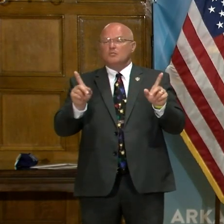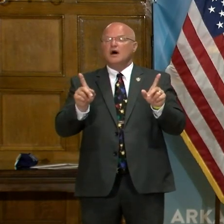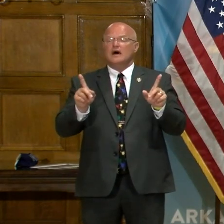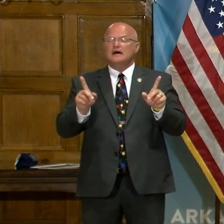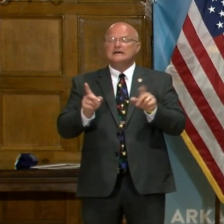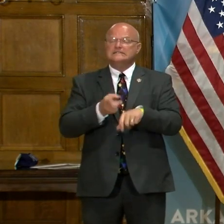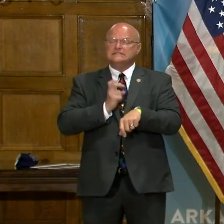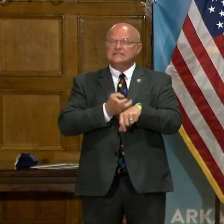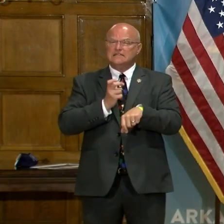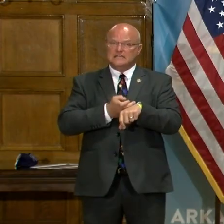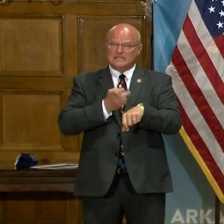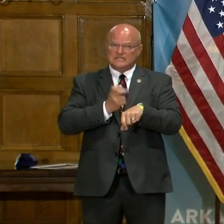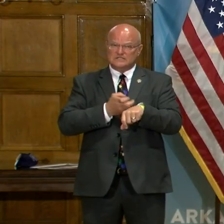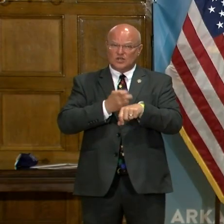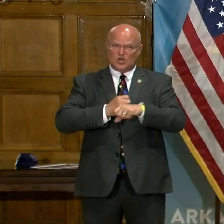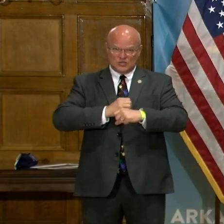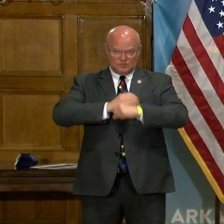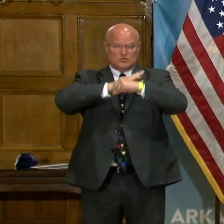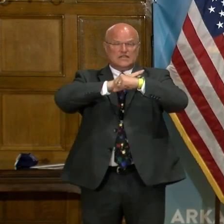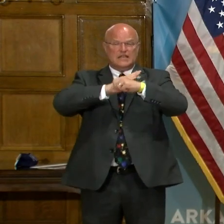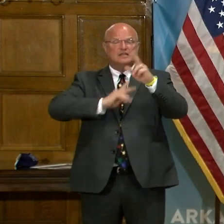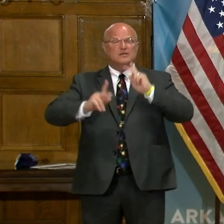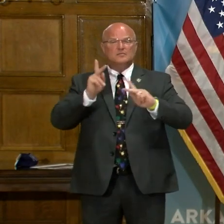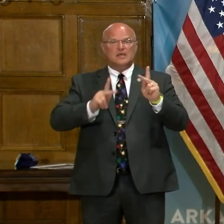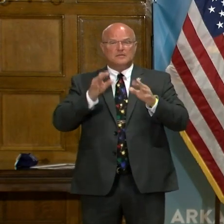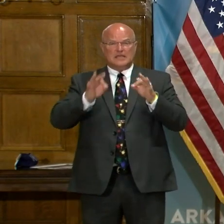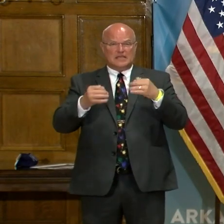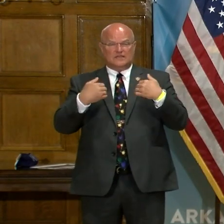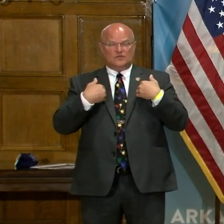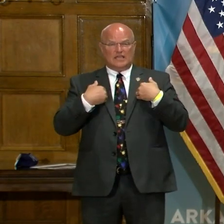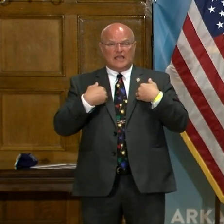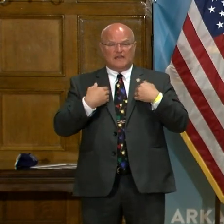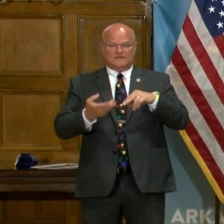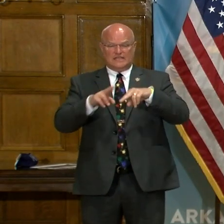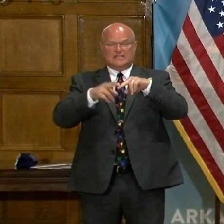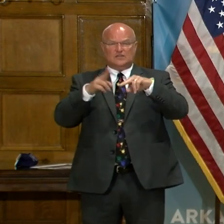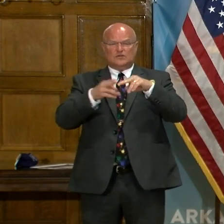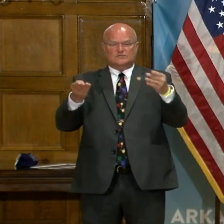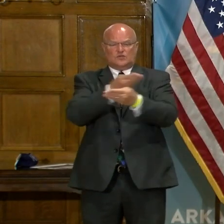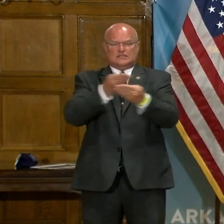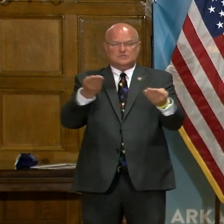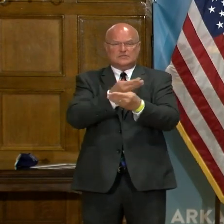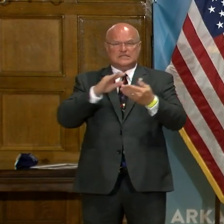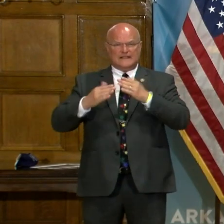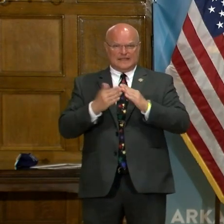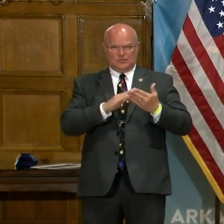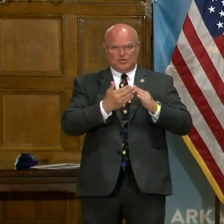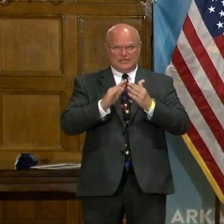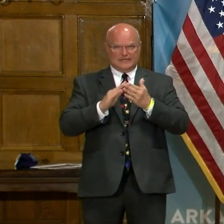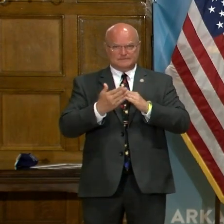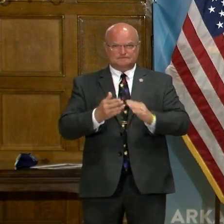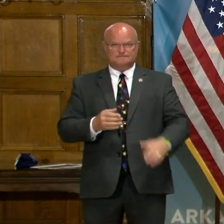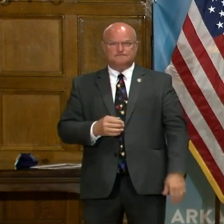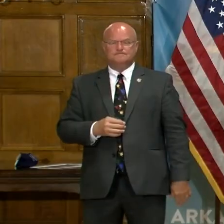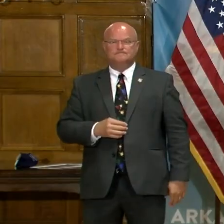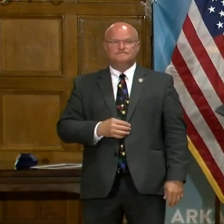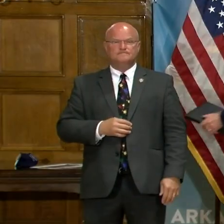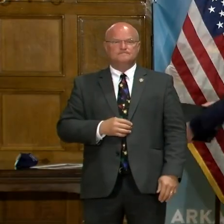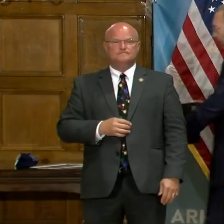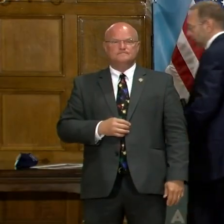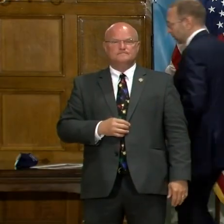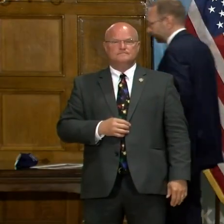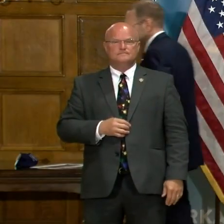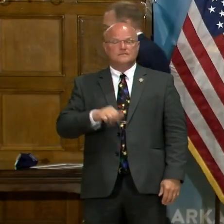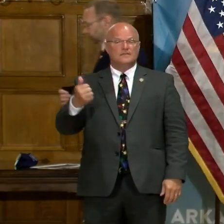it's very difficult to protect anyone if we have increasing transmission in the community. Is